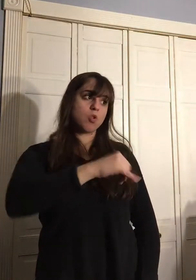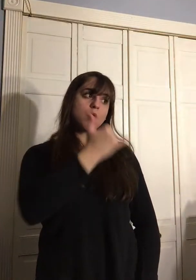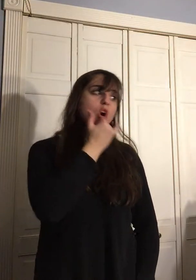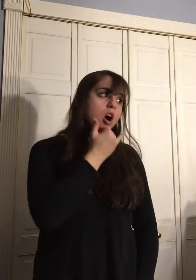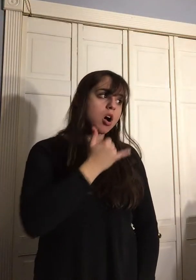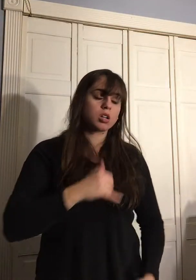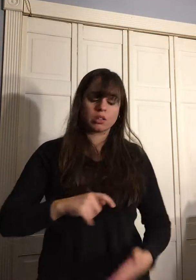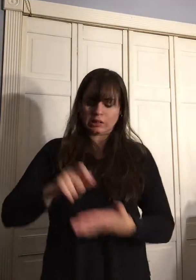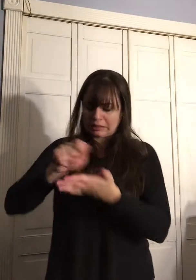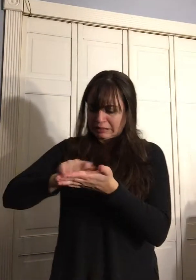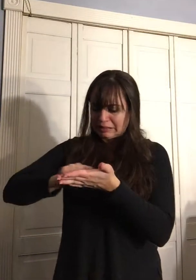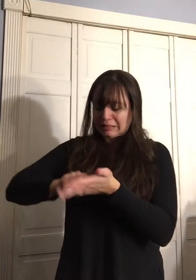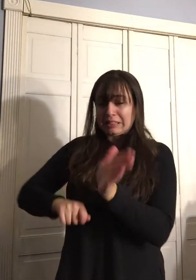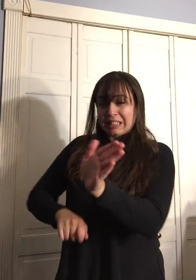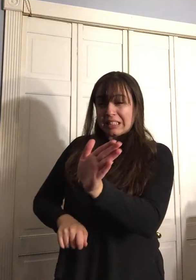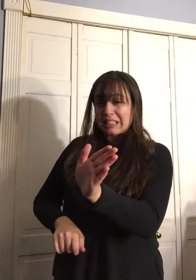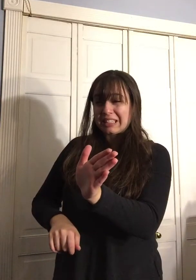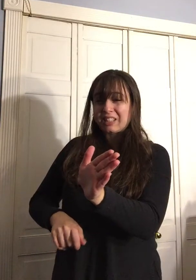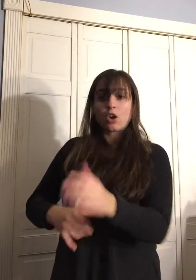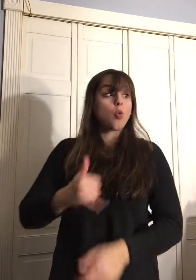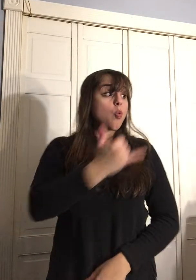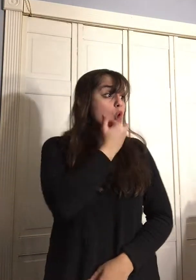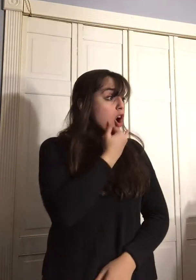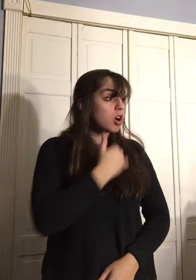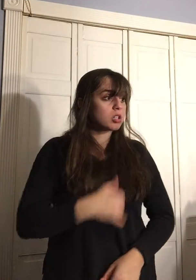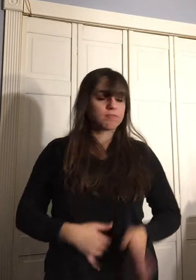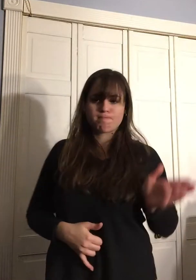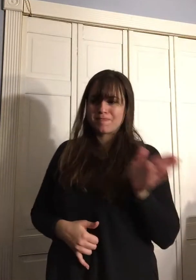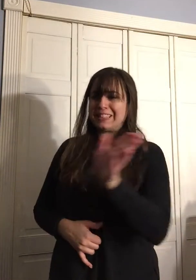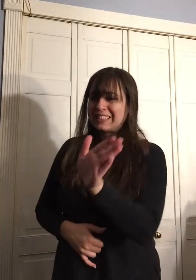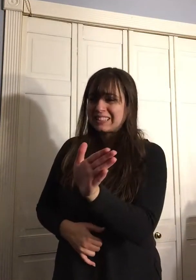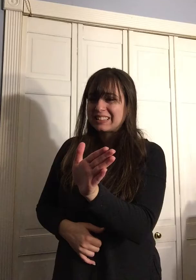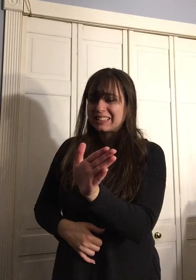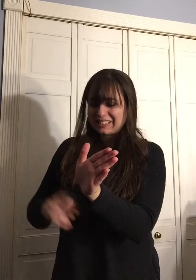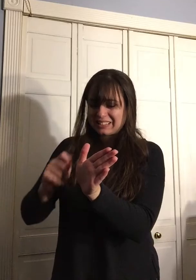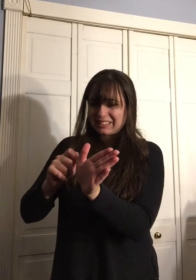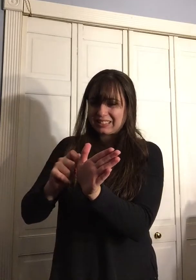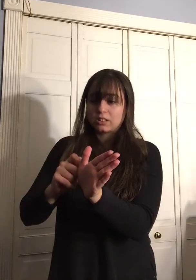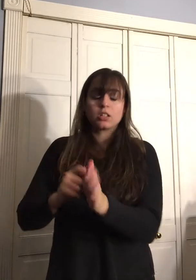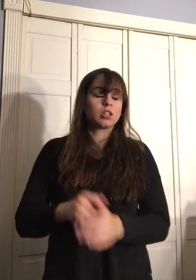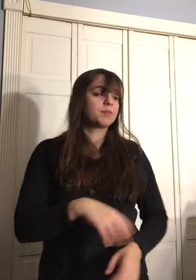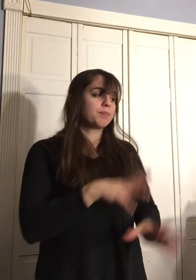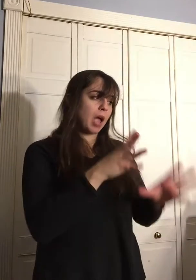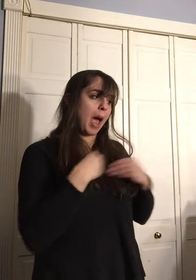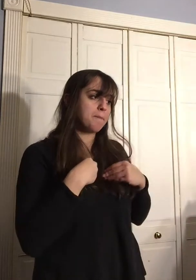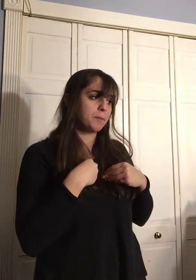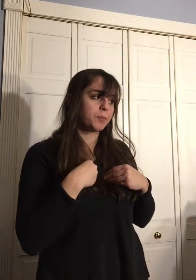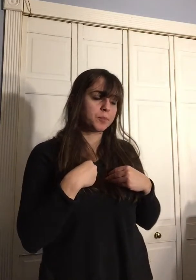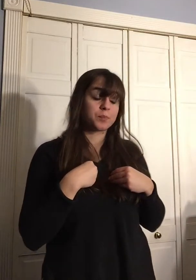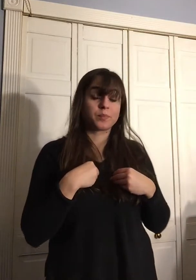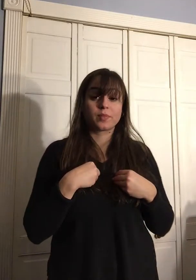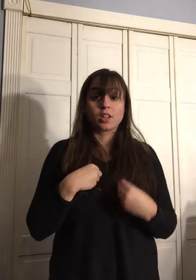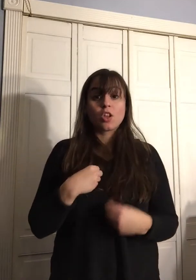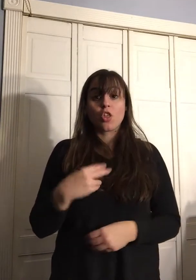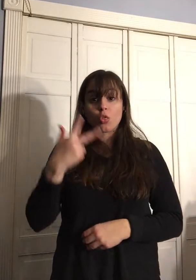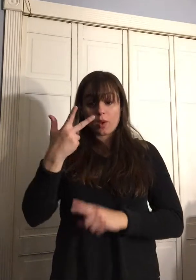and had me writing down about my journey, my work over and over until I wrote down the confession that they